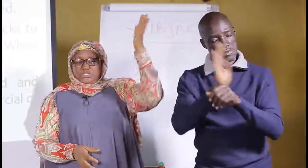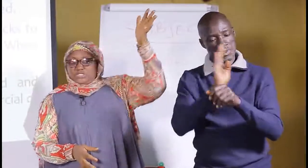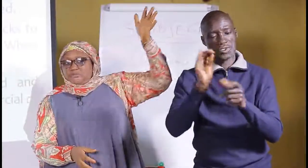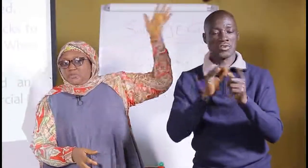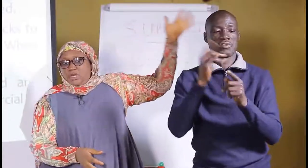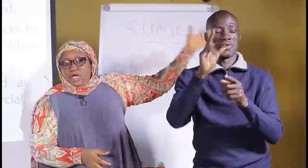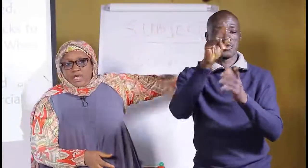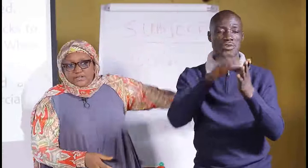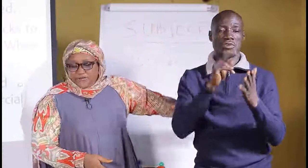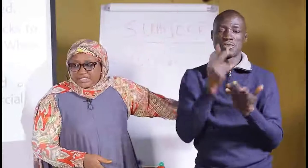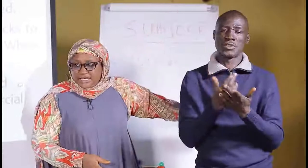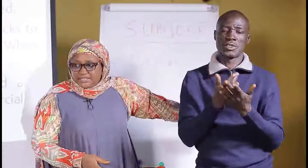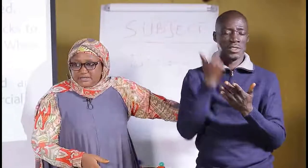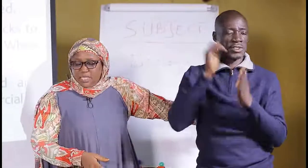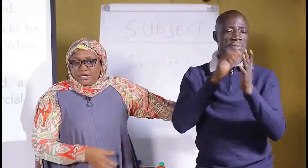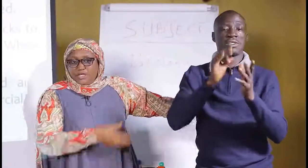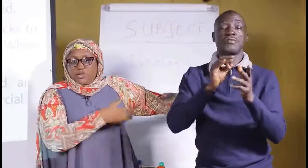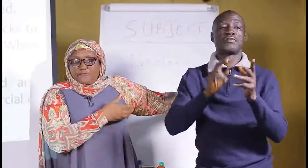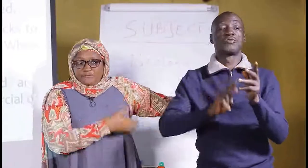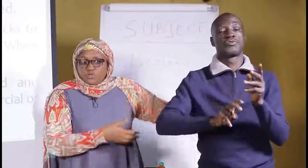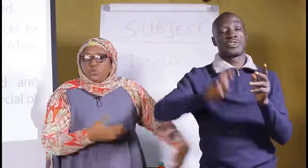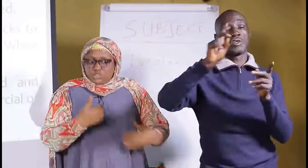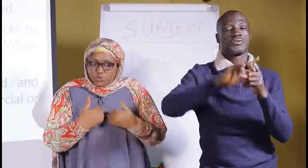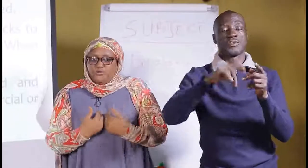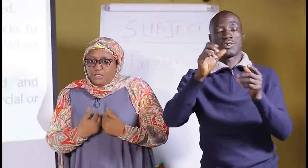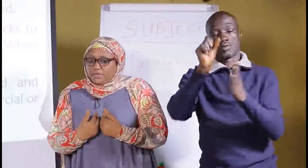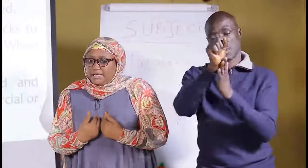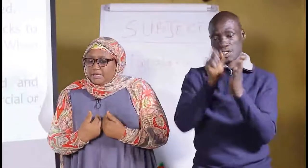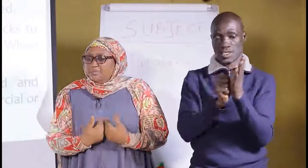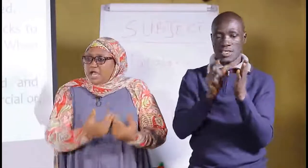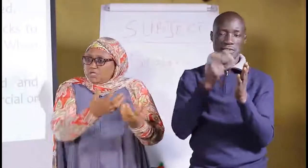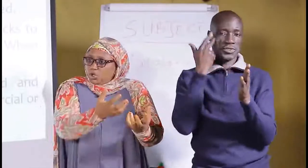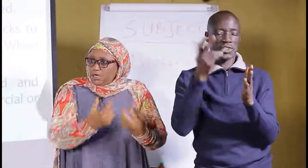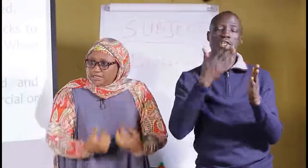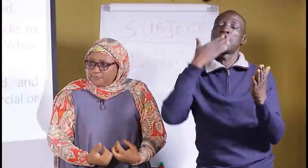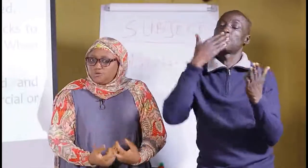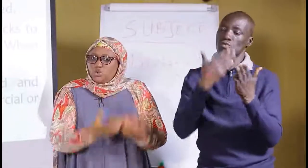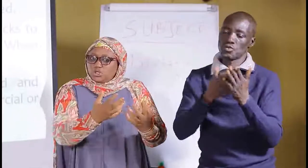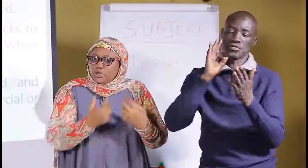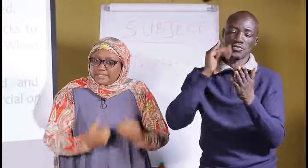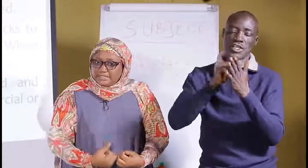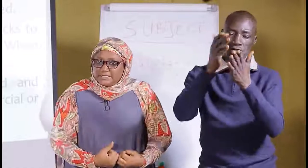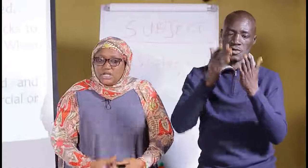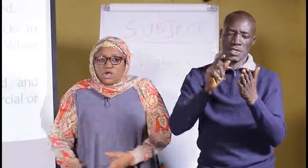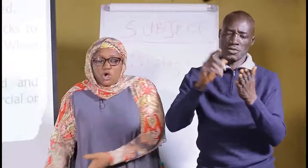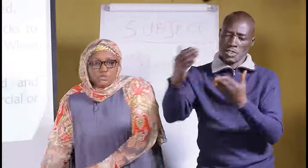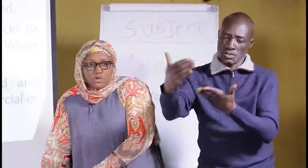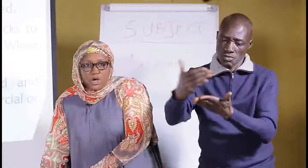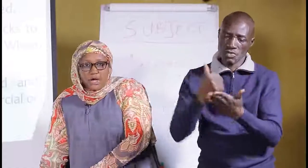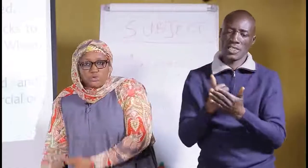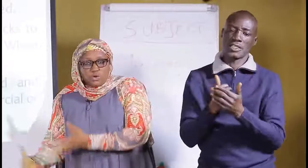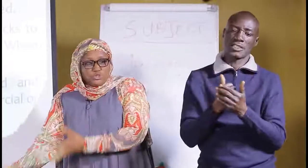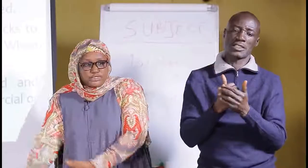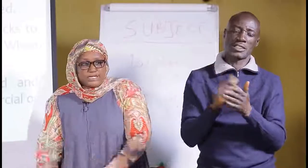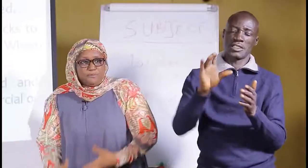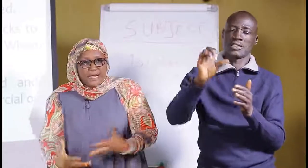you visit a different state, then you get fruit which you feel you like them, and you collect the fruit or you collect the seed, come to your